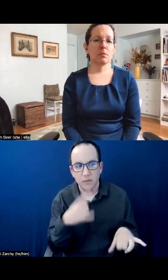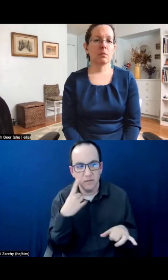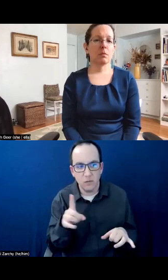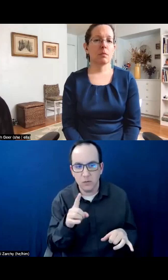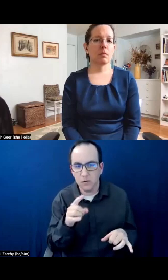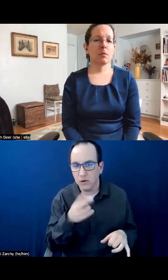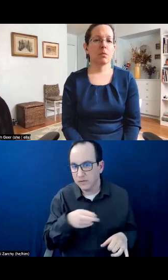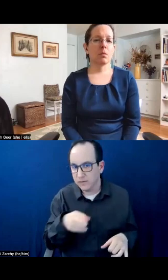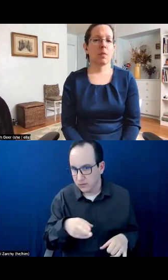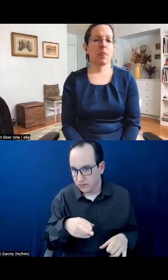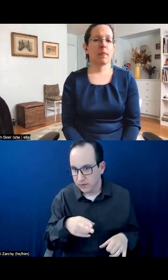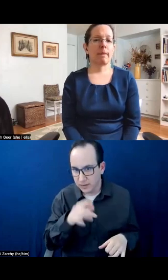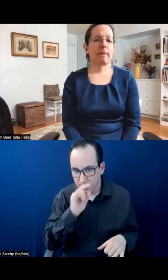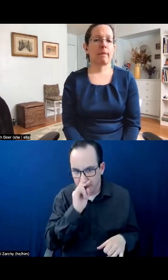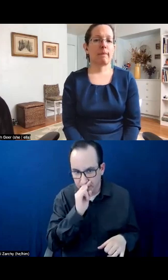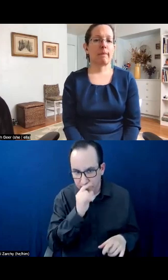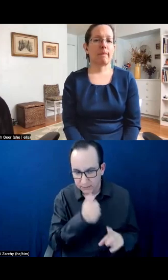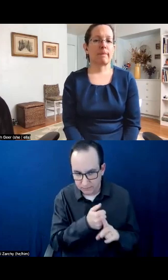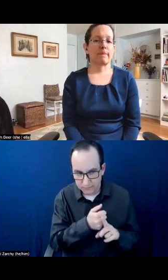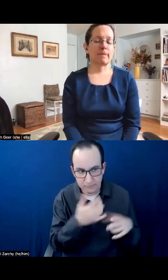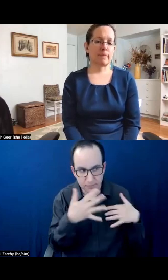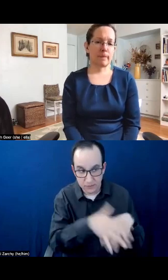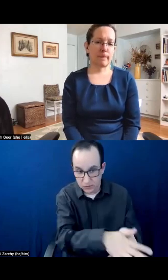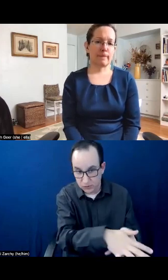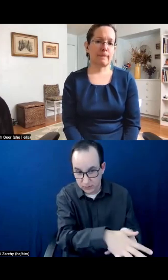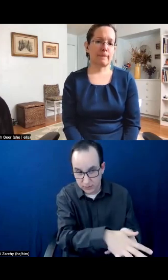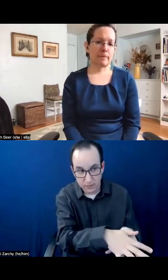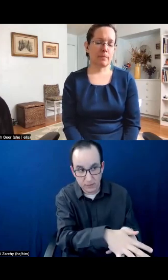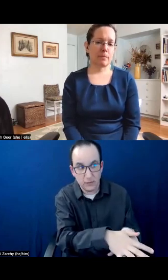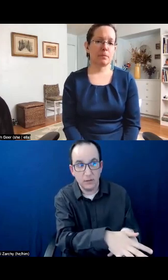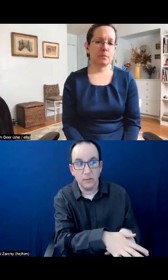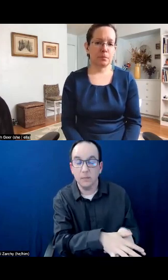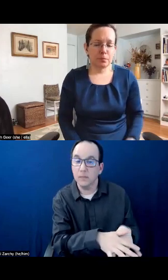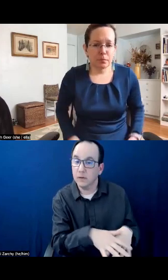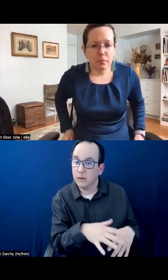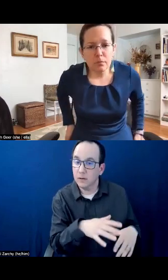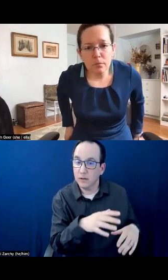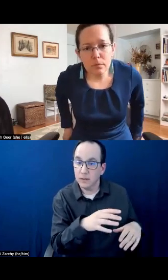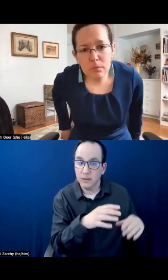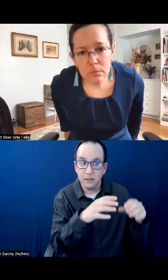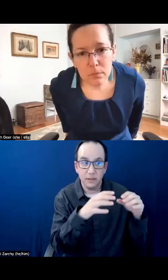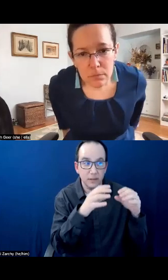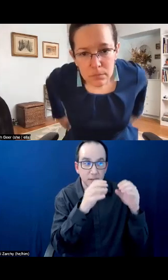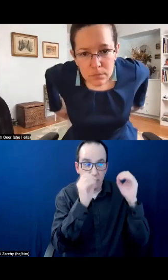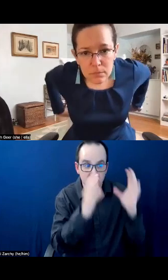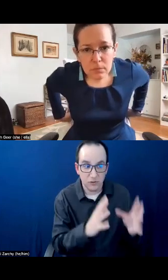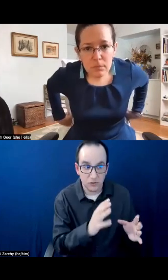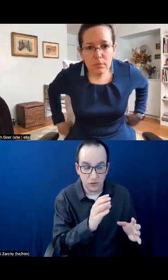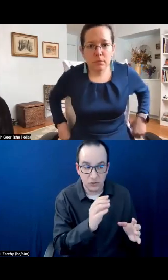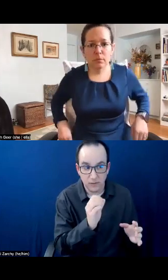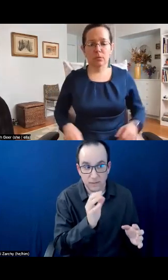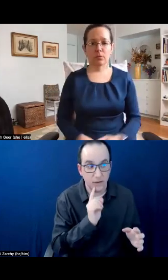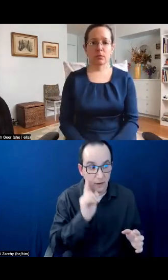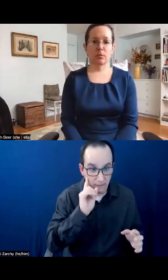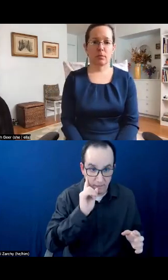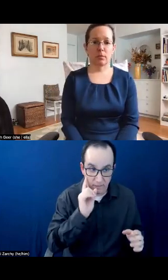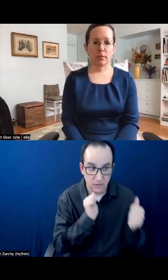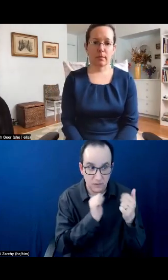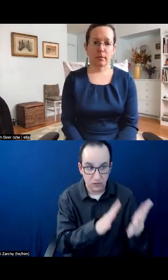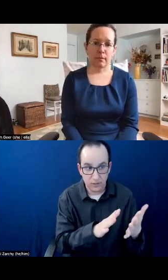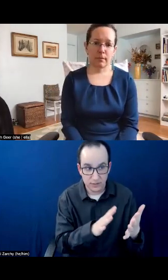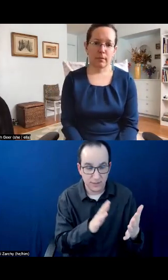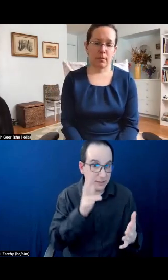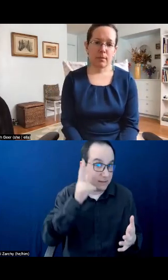Another scenario that it could be that is very common for hard of hearing kids who are in a public mainstream school. The teacher